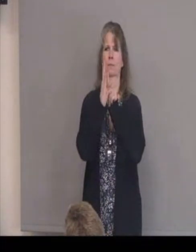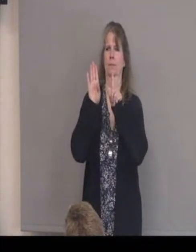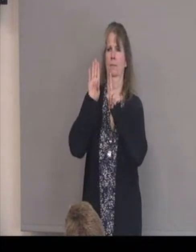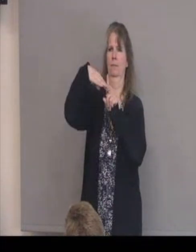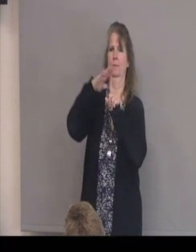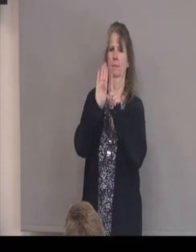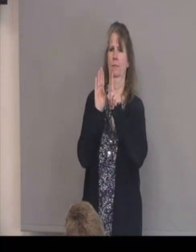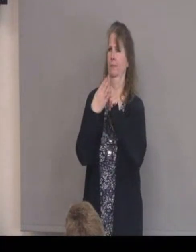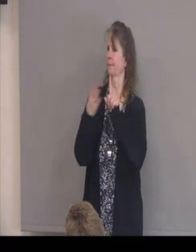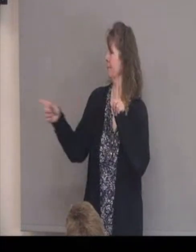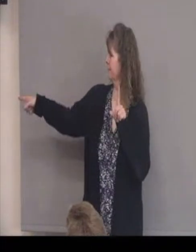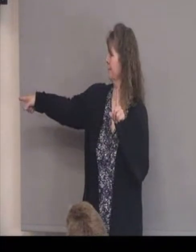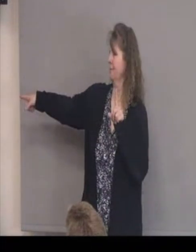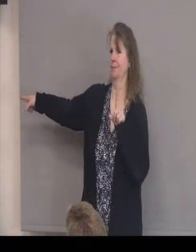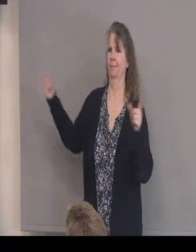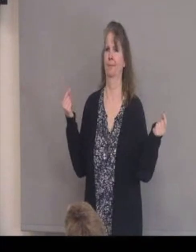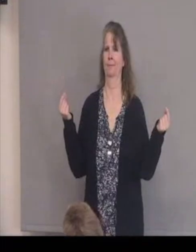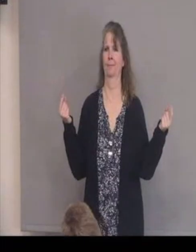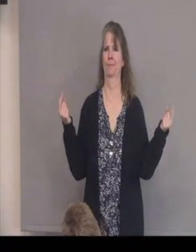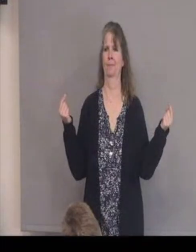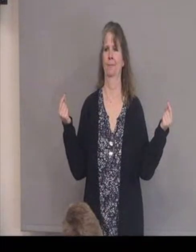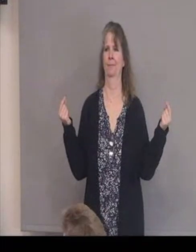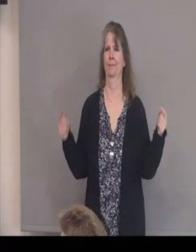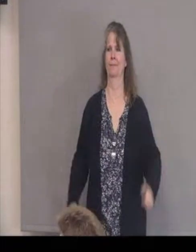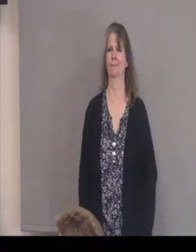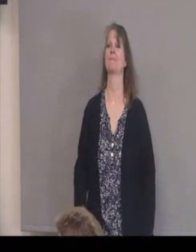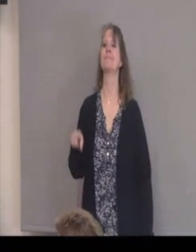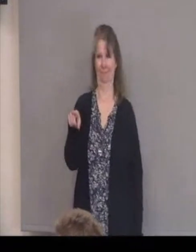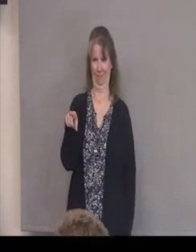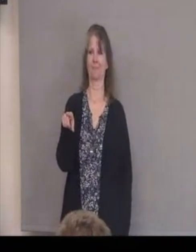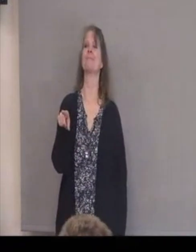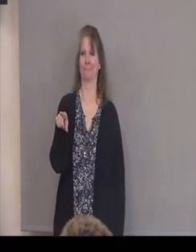So what plane would you say this is? Is this transverse, coronal? What do you think?